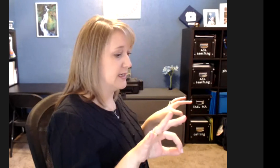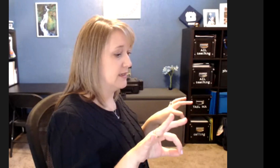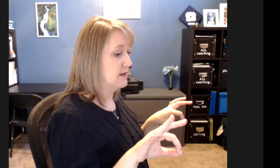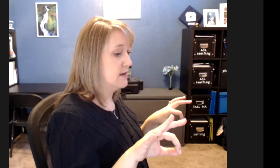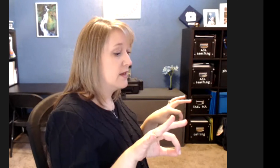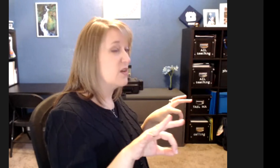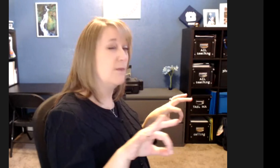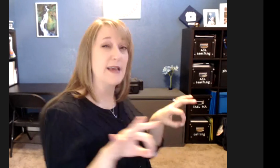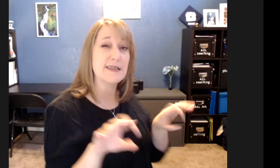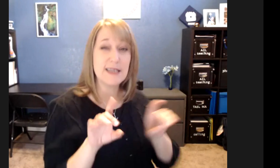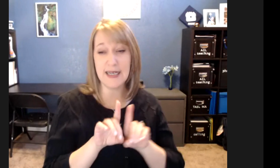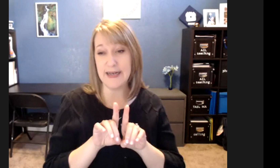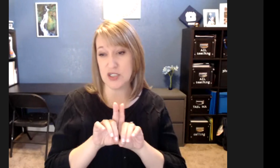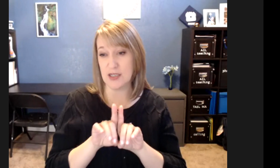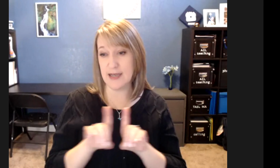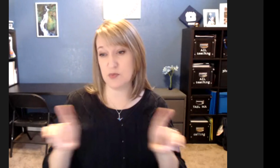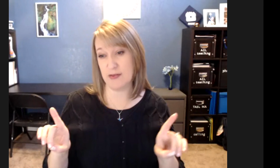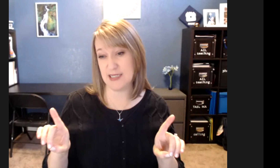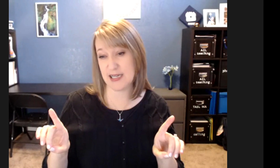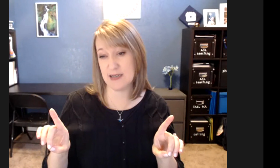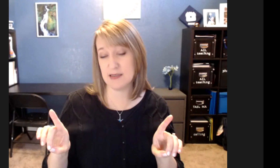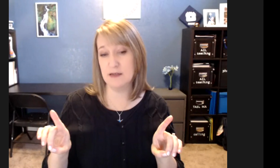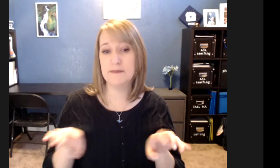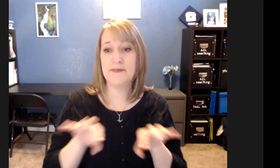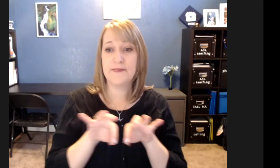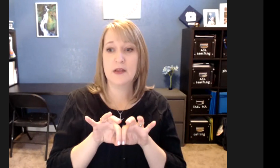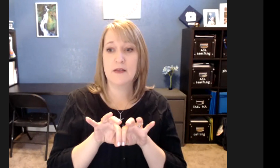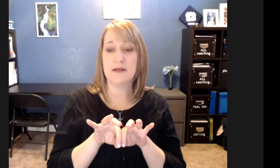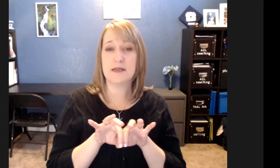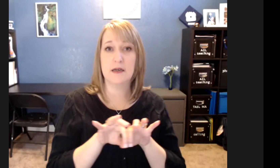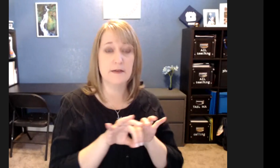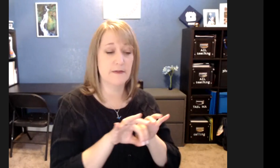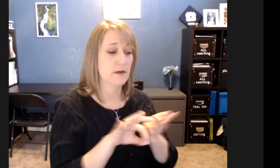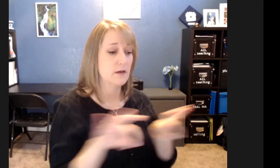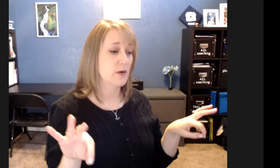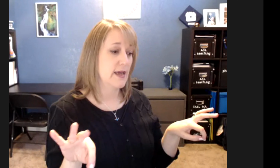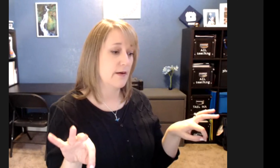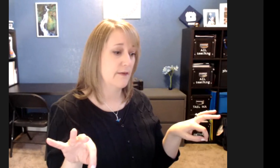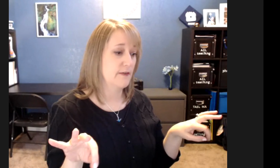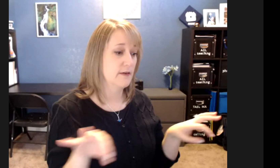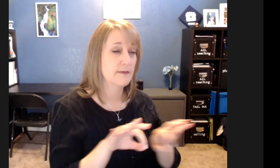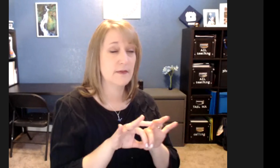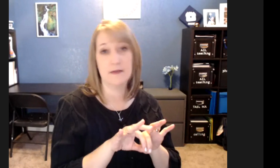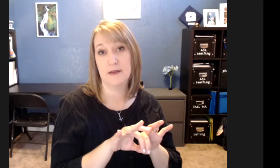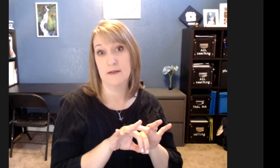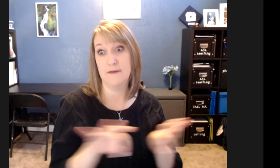Degree. You may see it initialized with D's. That's kind of going out of